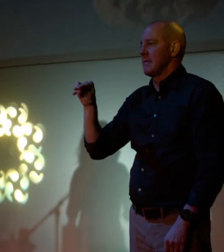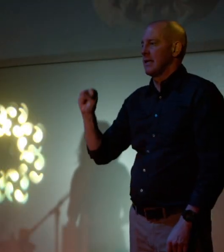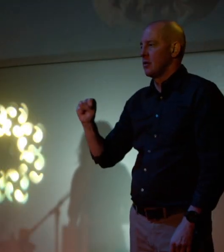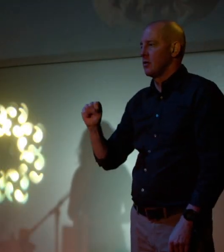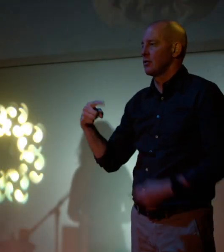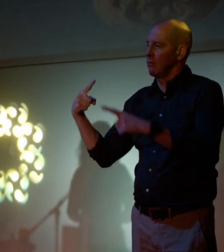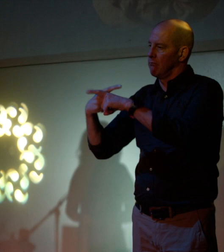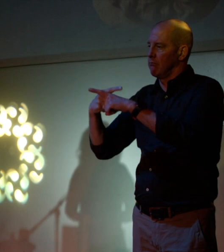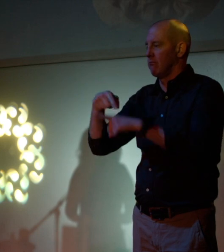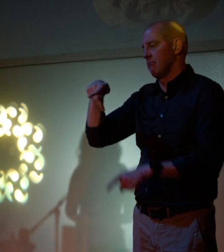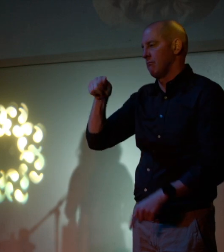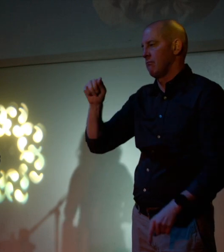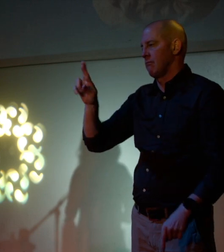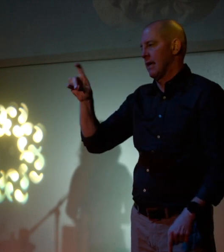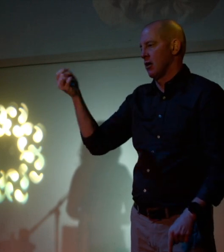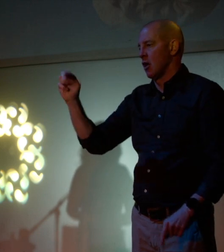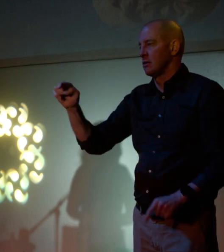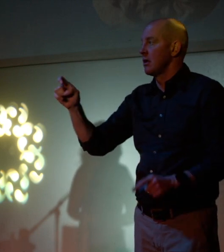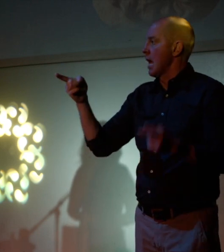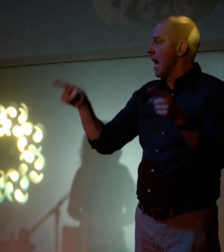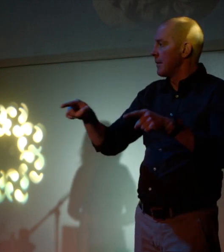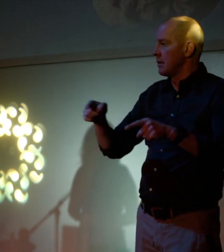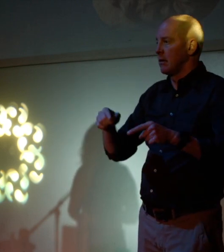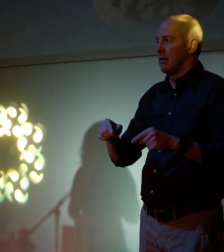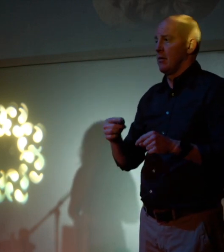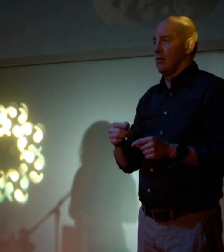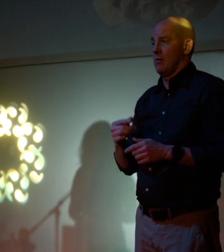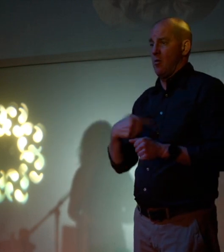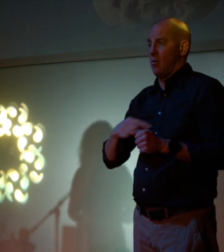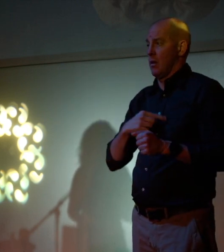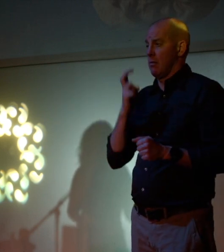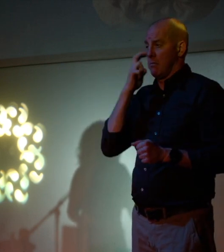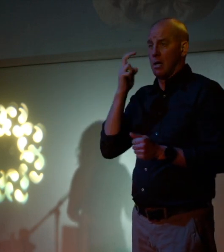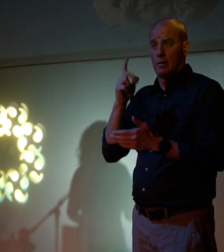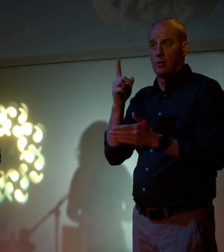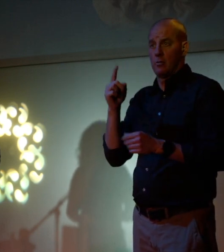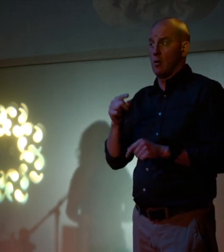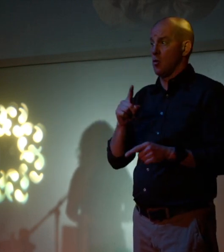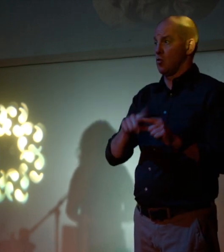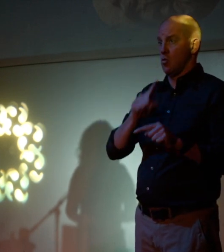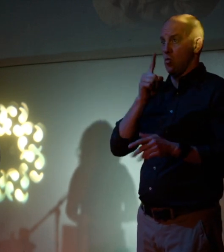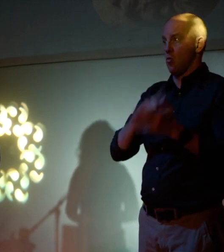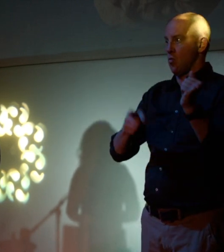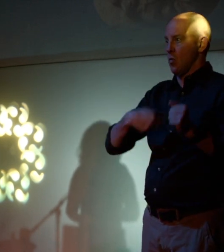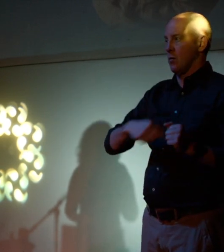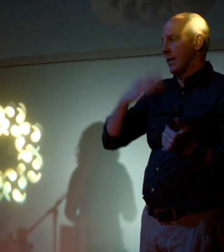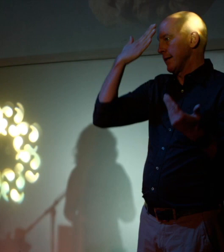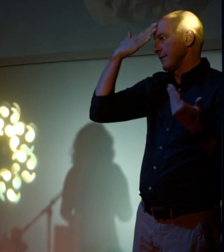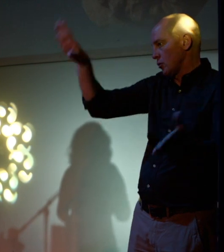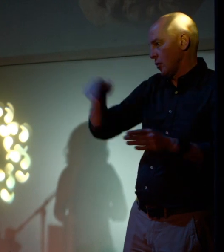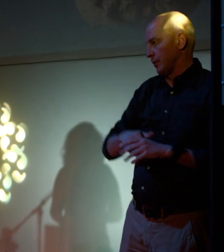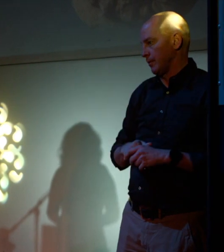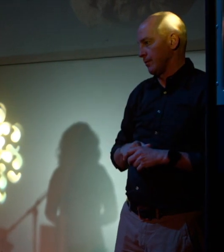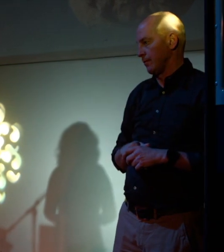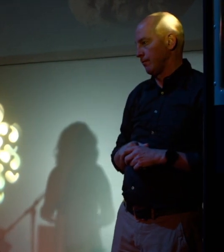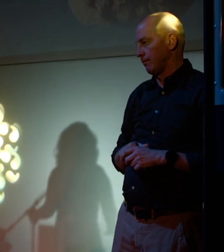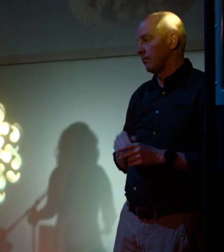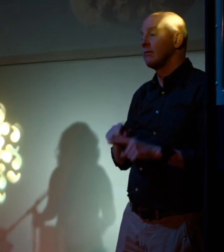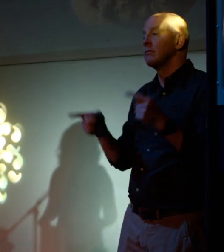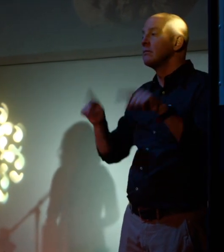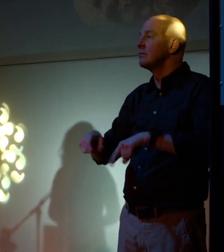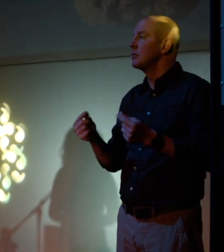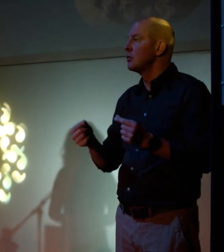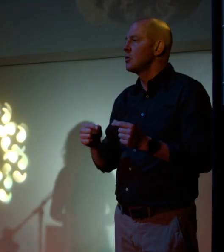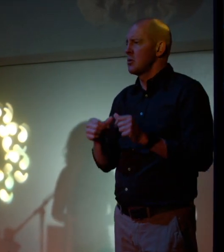And of course, we can't. We are blind to these so-called unknown unknowns. But the process of questioning